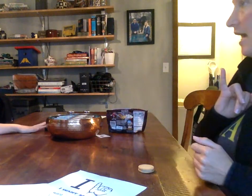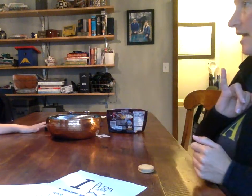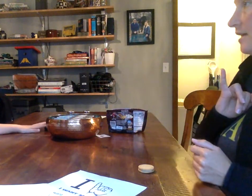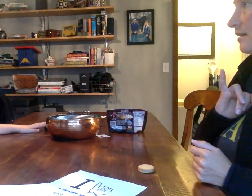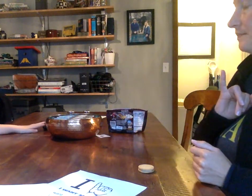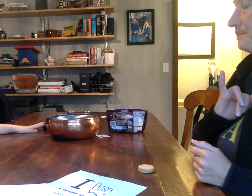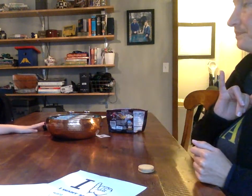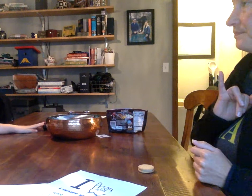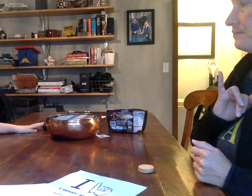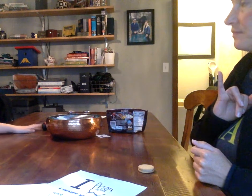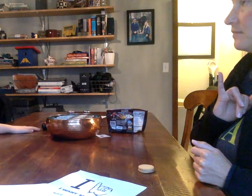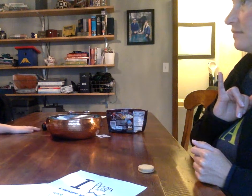I